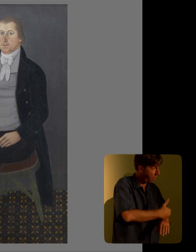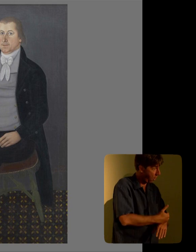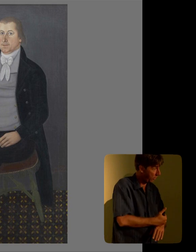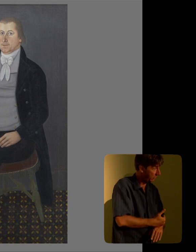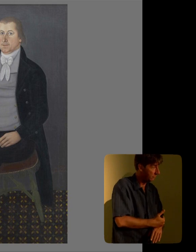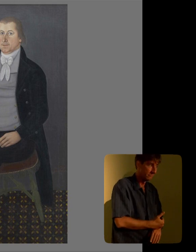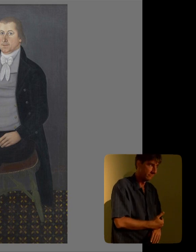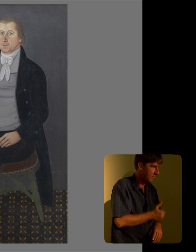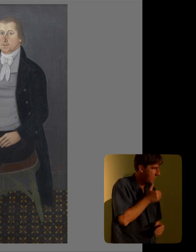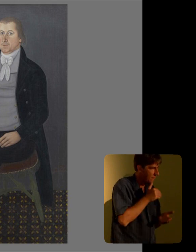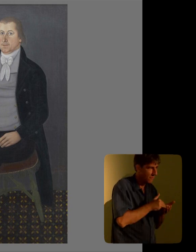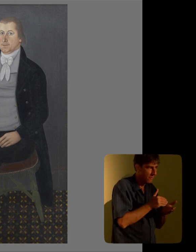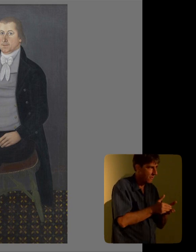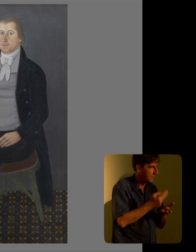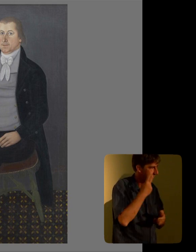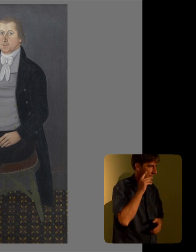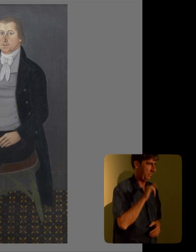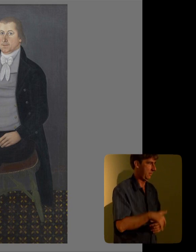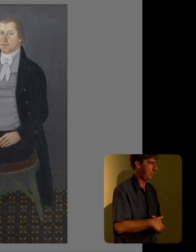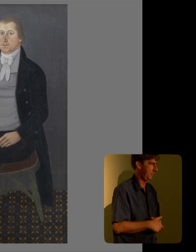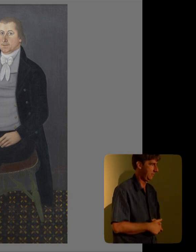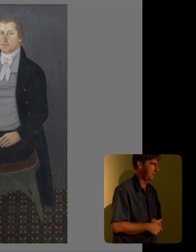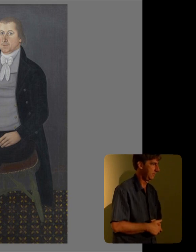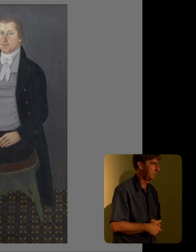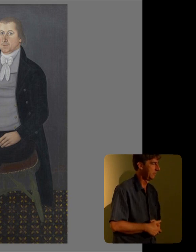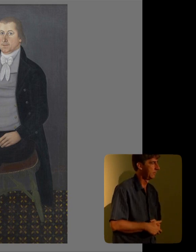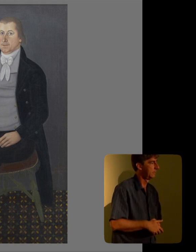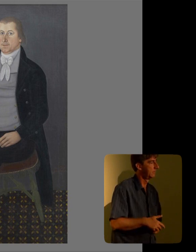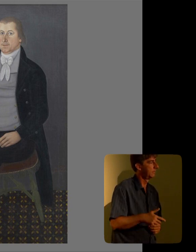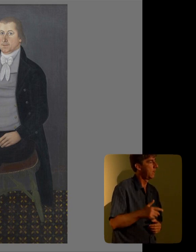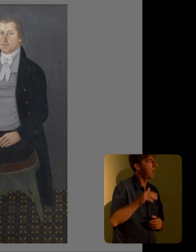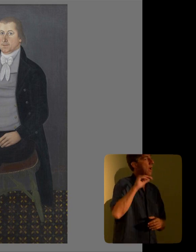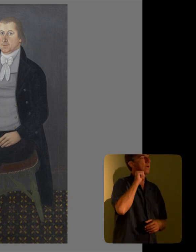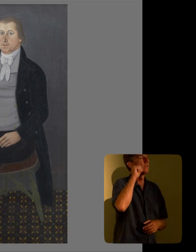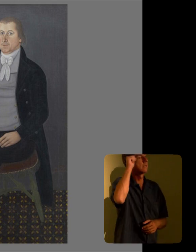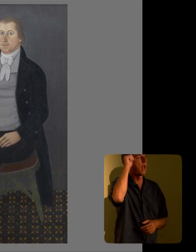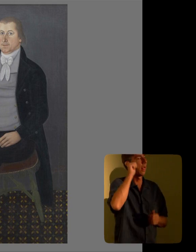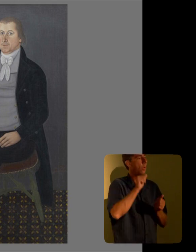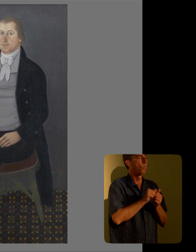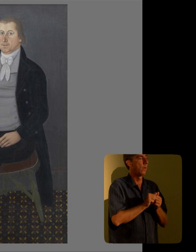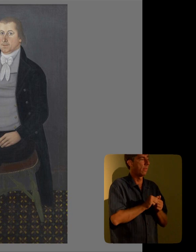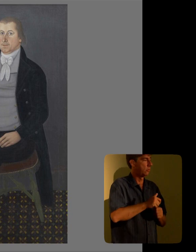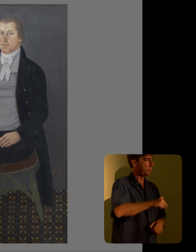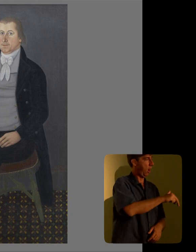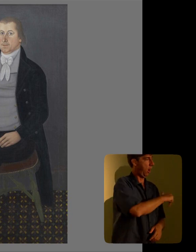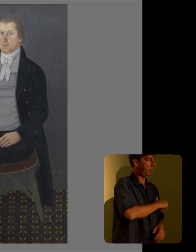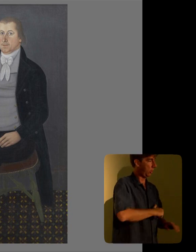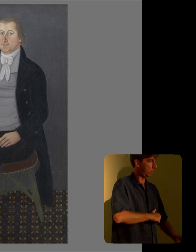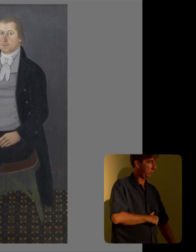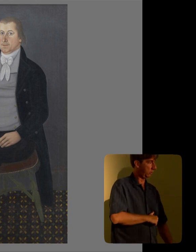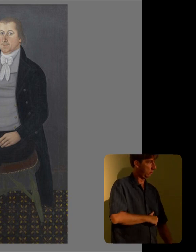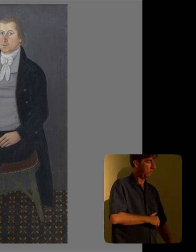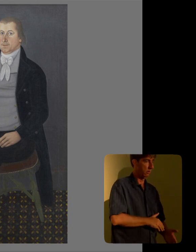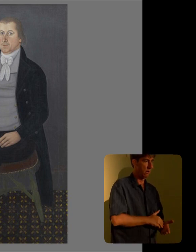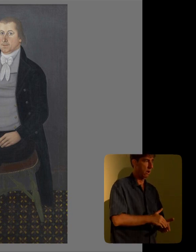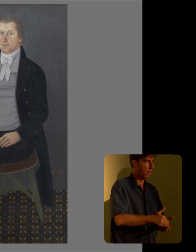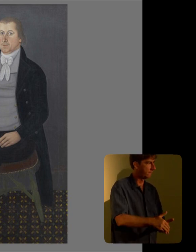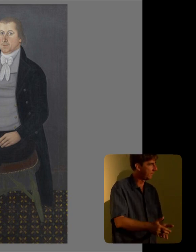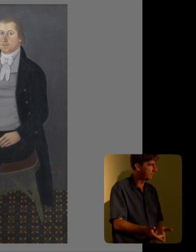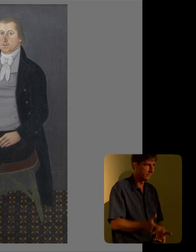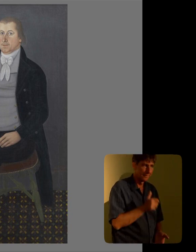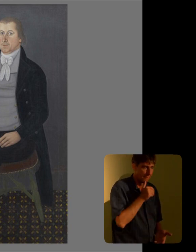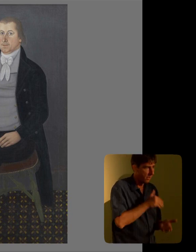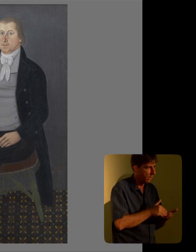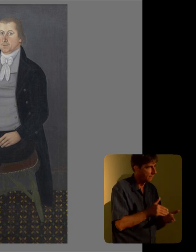of toddler age and older. It's not that often. And when you do, they are never showing